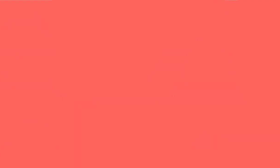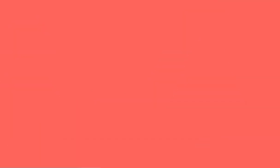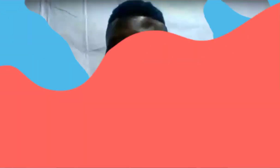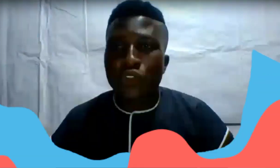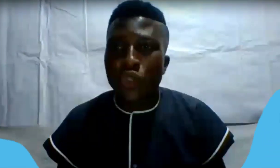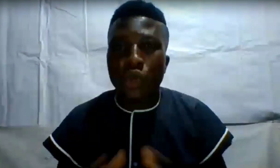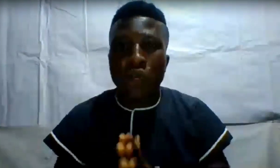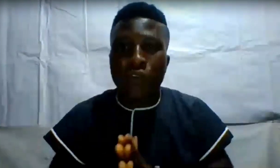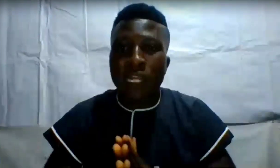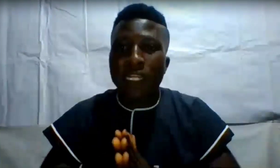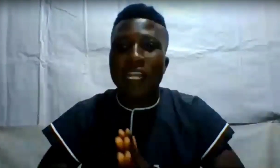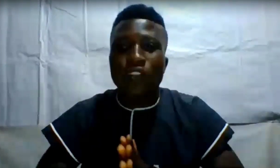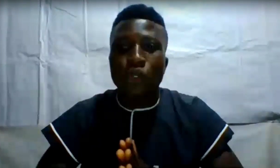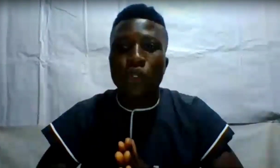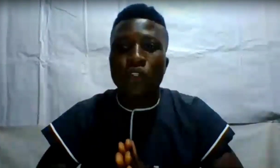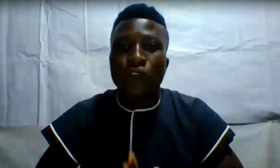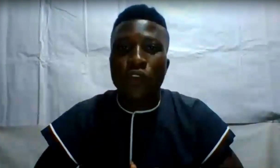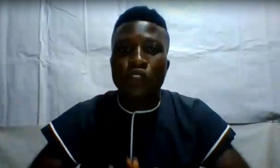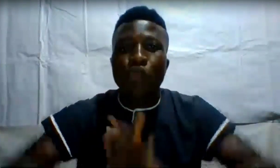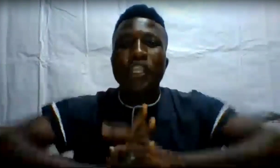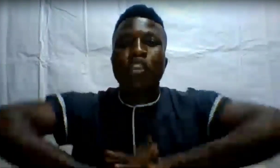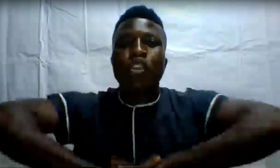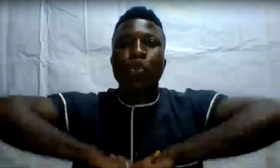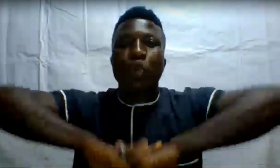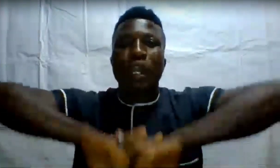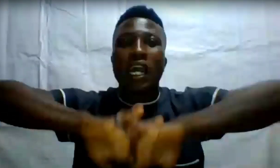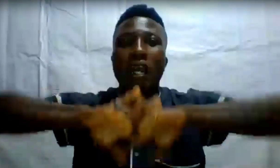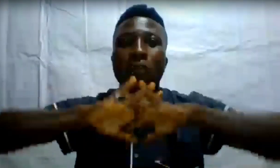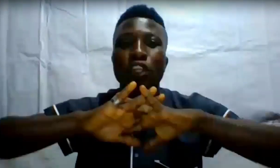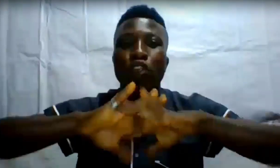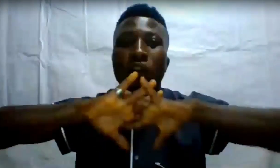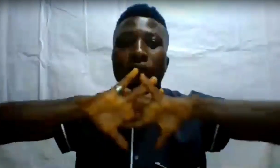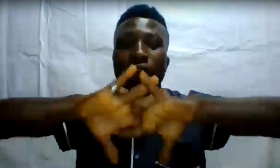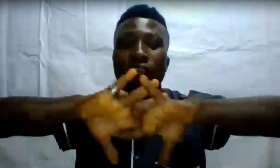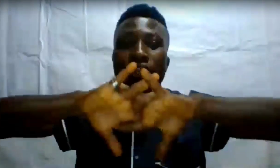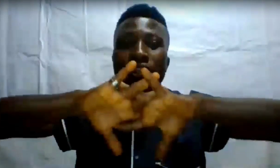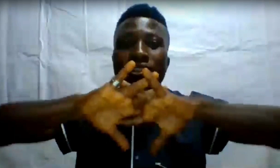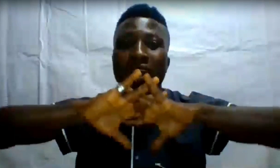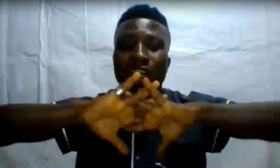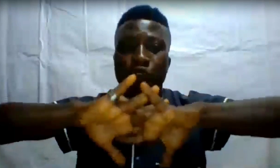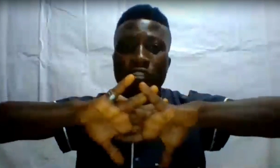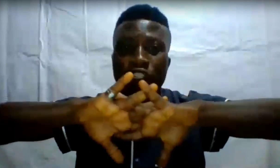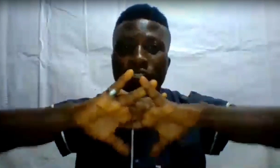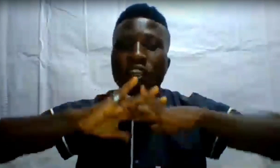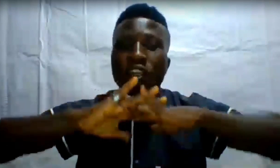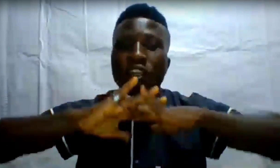So Franklin has told us first we need to make sure our fingers are stretched, just